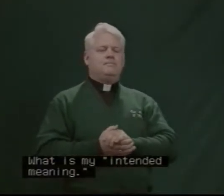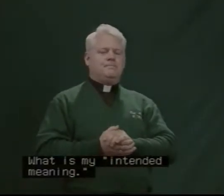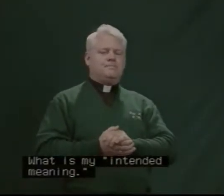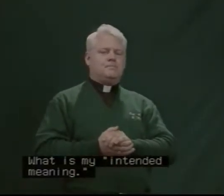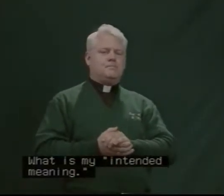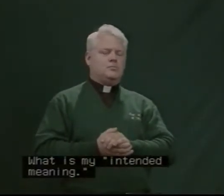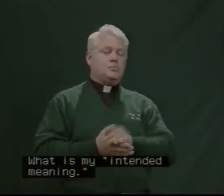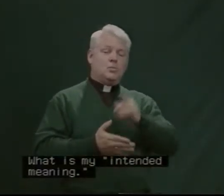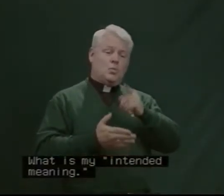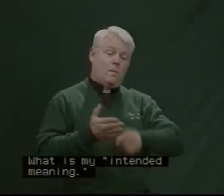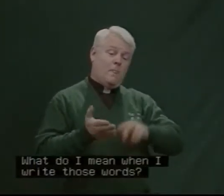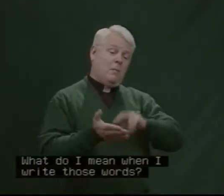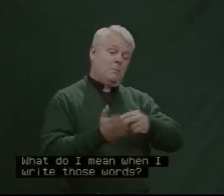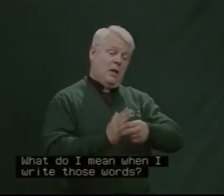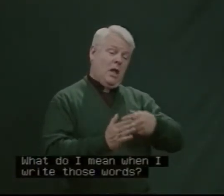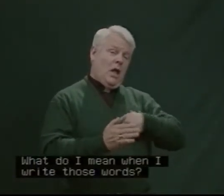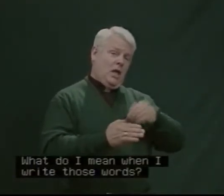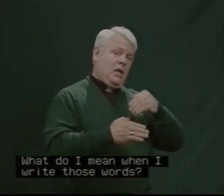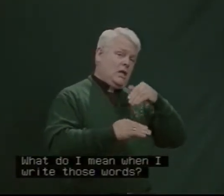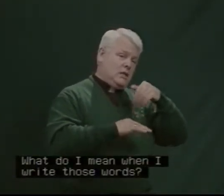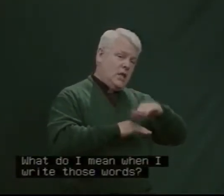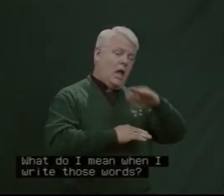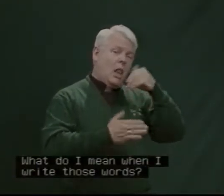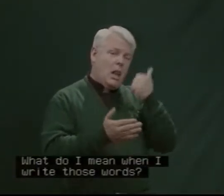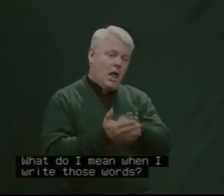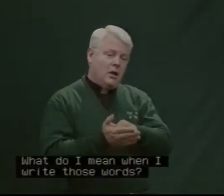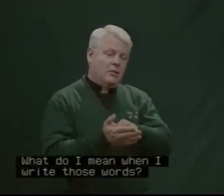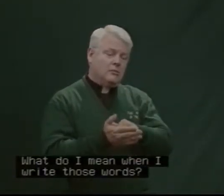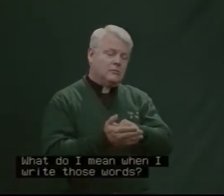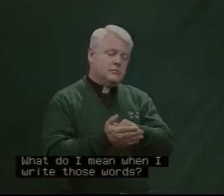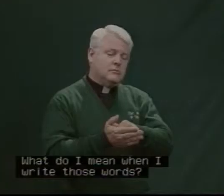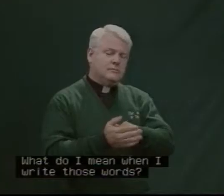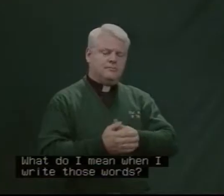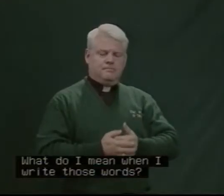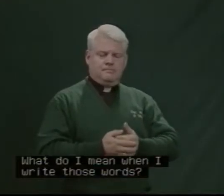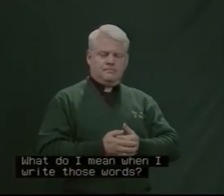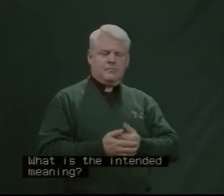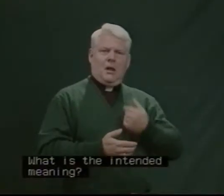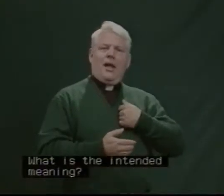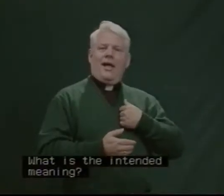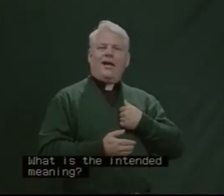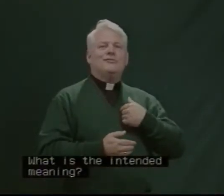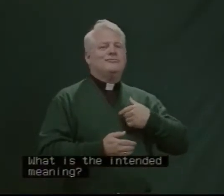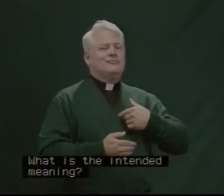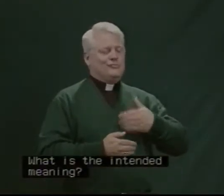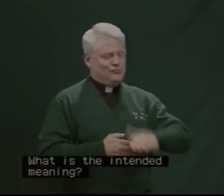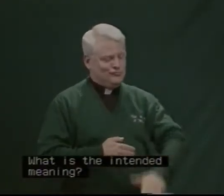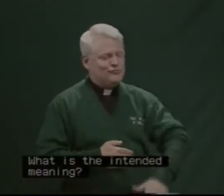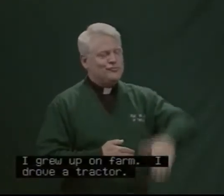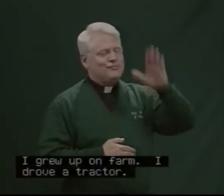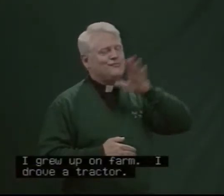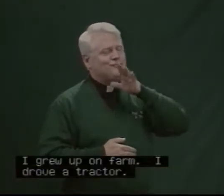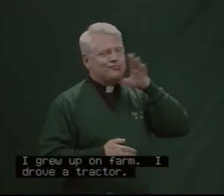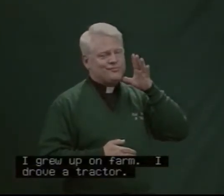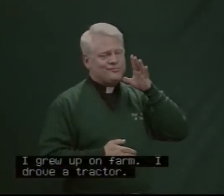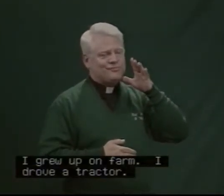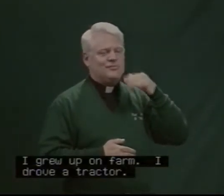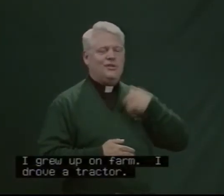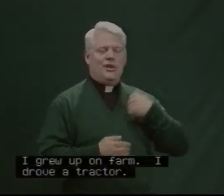meaning? What do I mean when I write those words? What is the intended meaning?